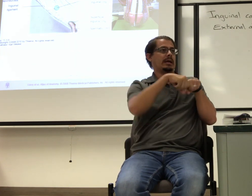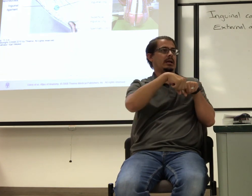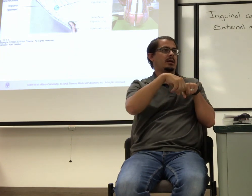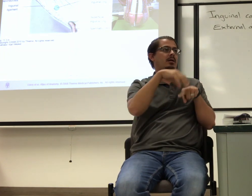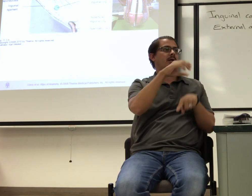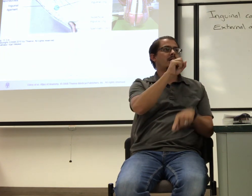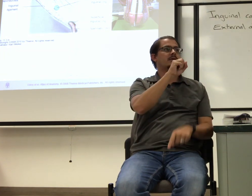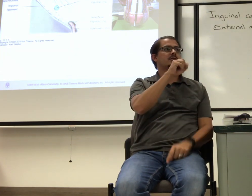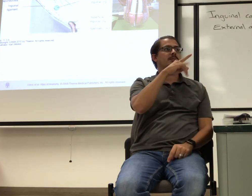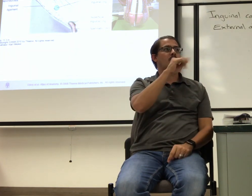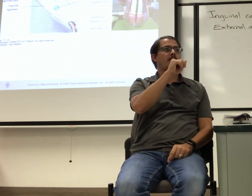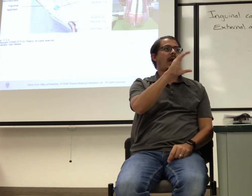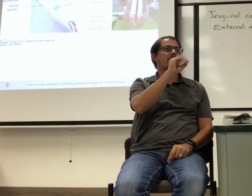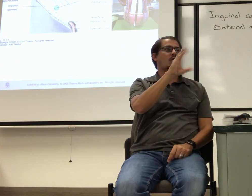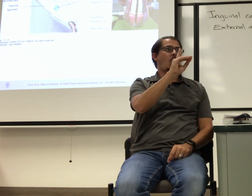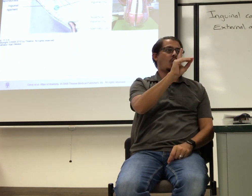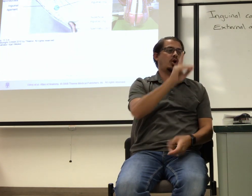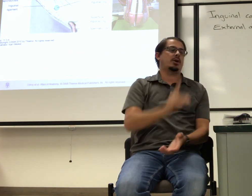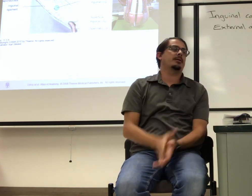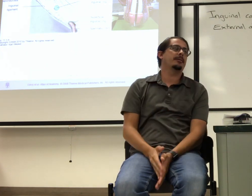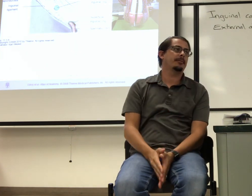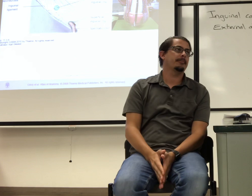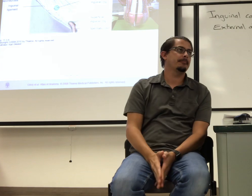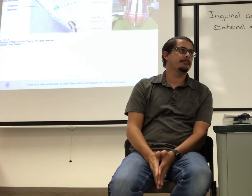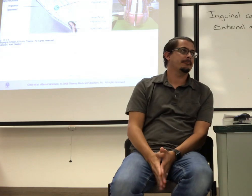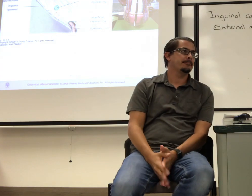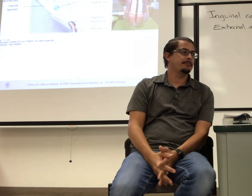of spermatocord.